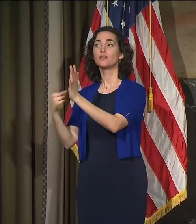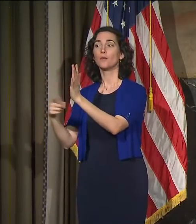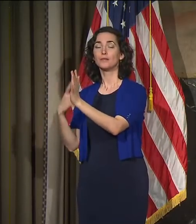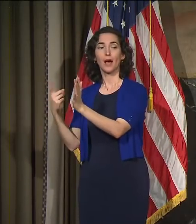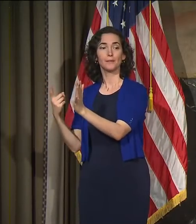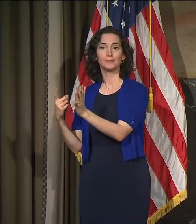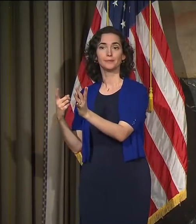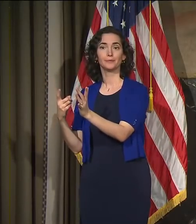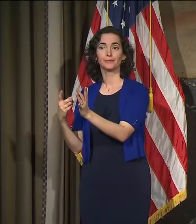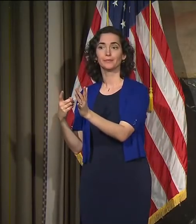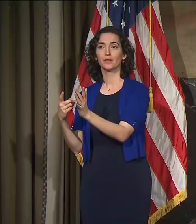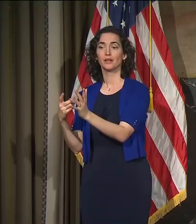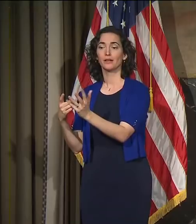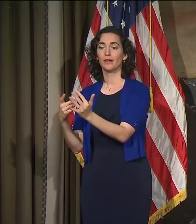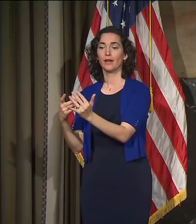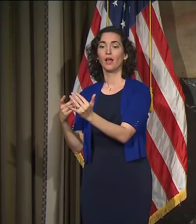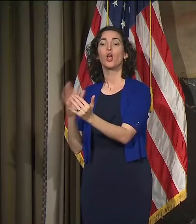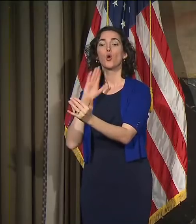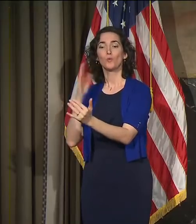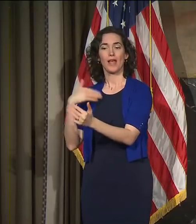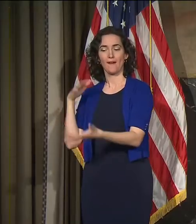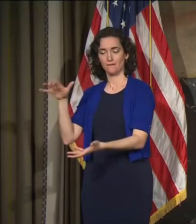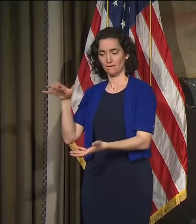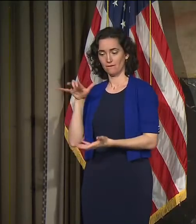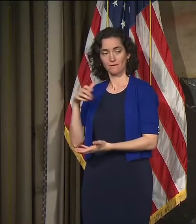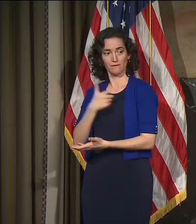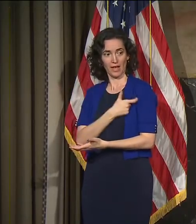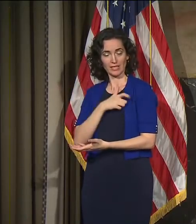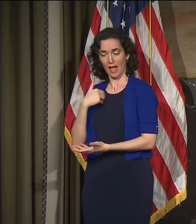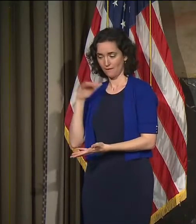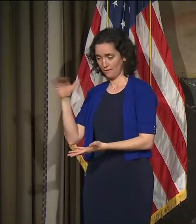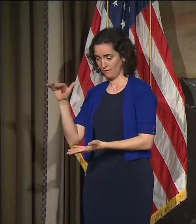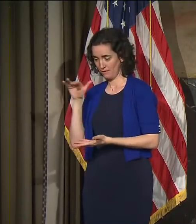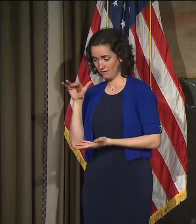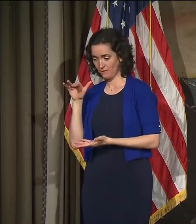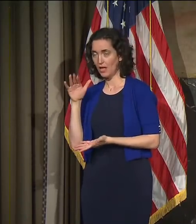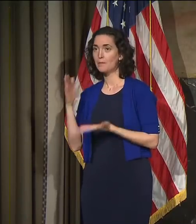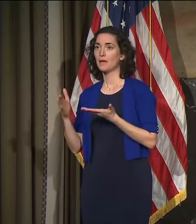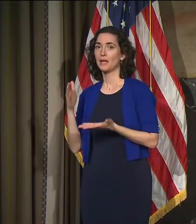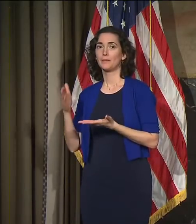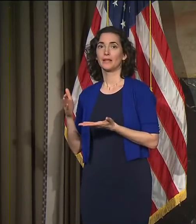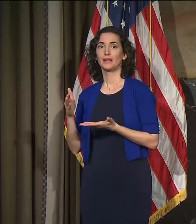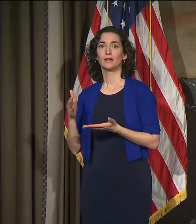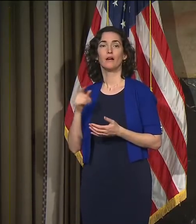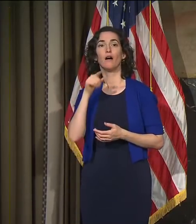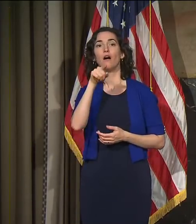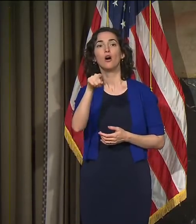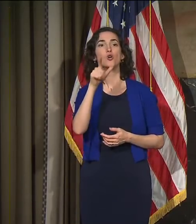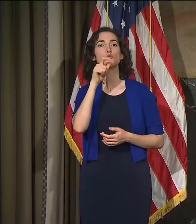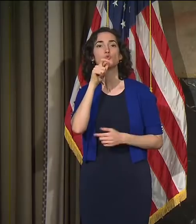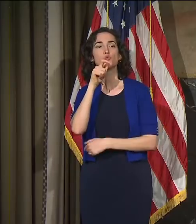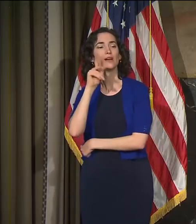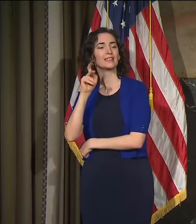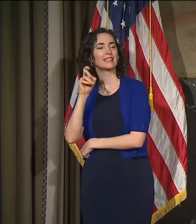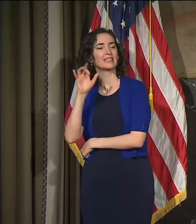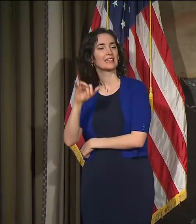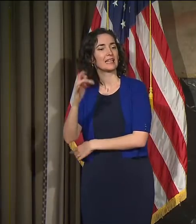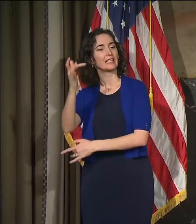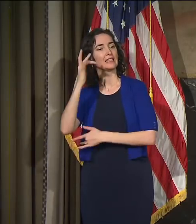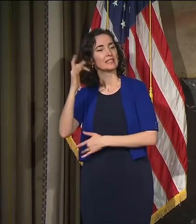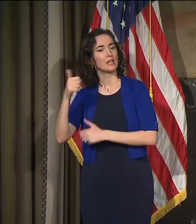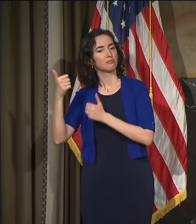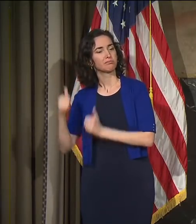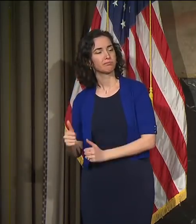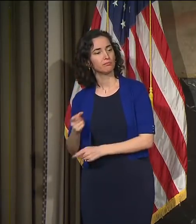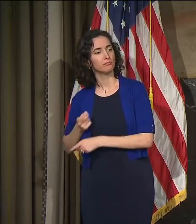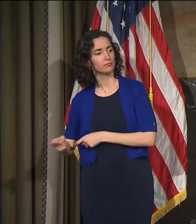out and with some vaccine. For example, it may be for end-stage renal disease or other